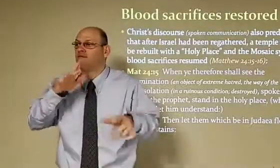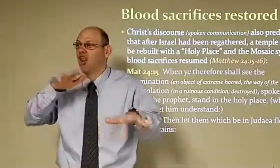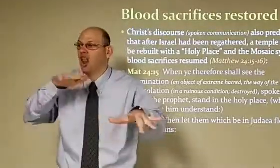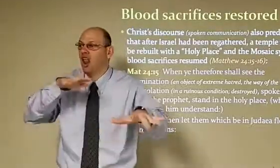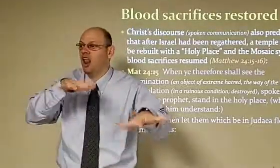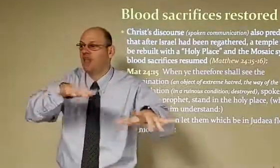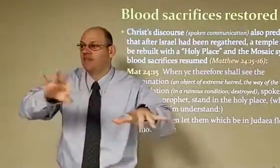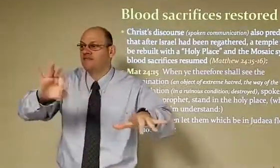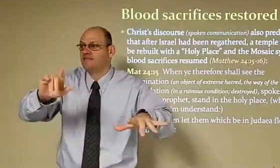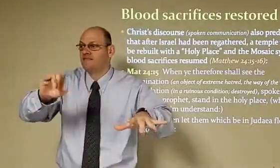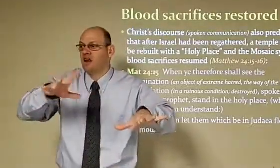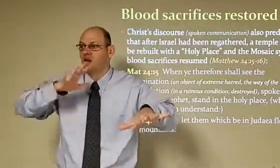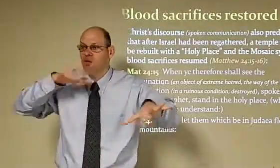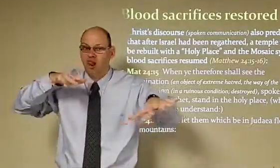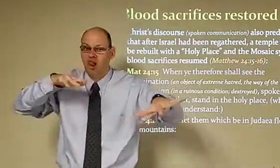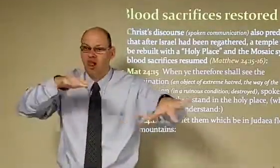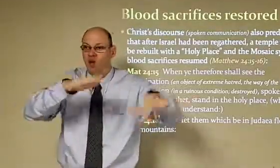Satan's going to cause a flood